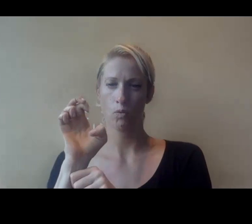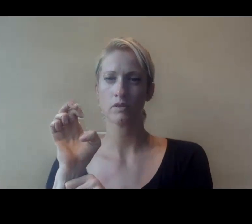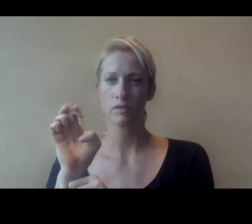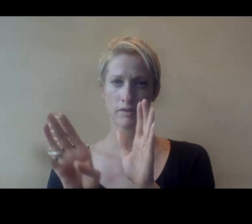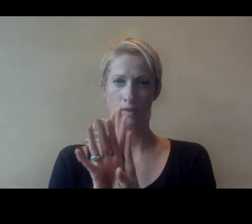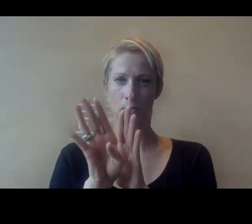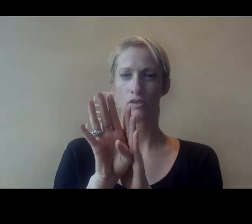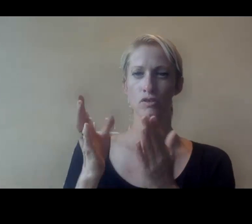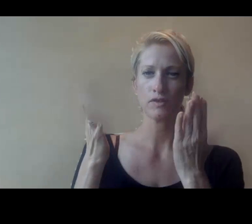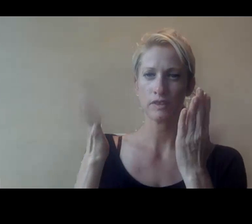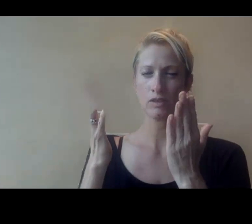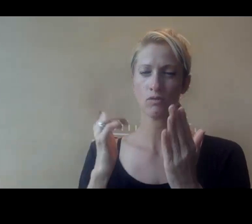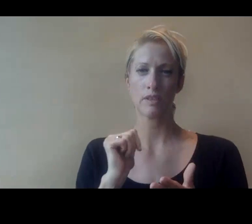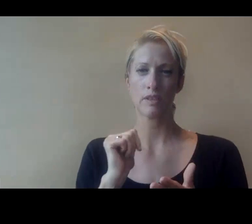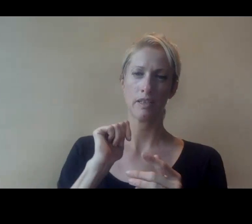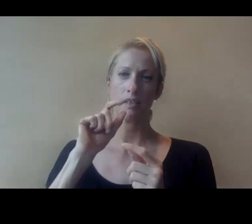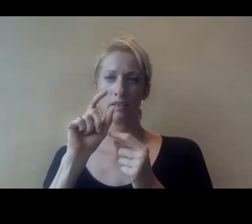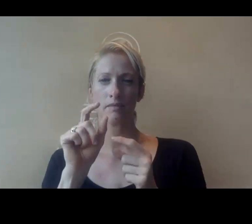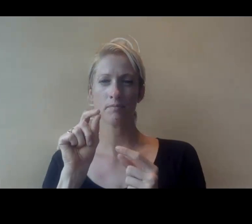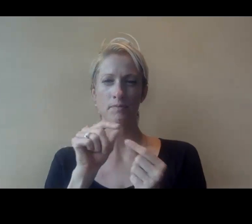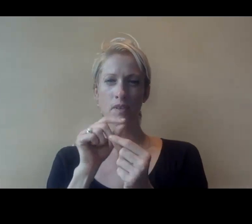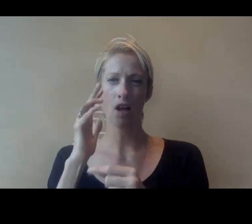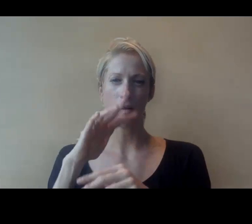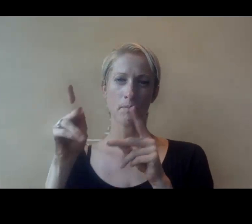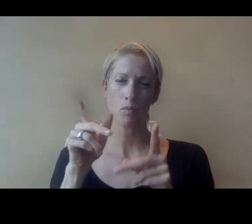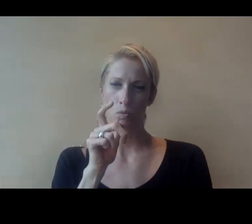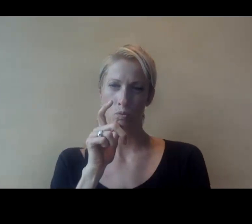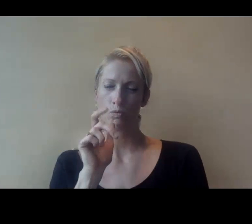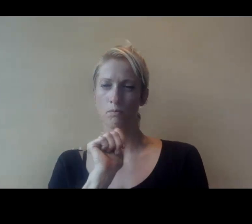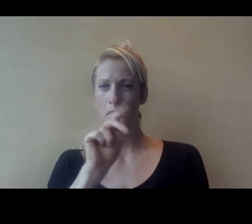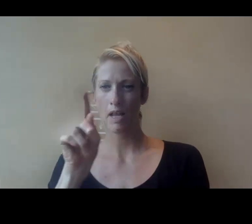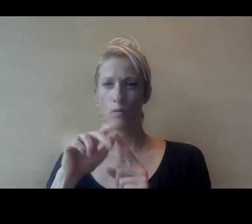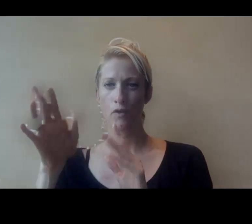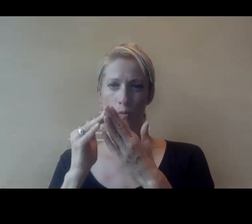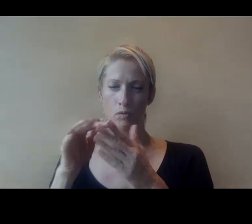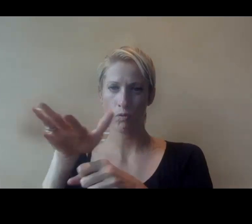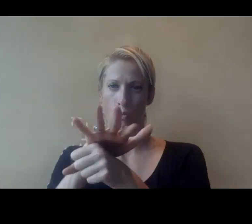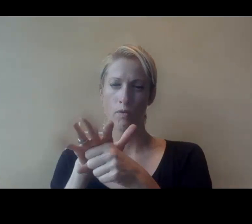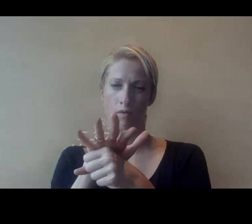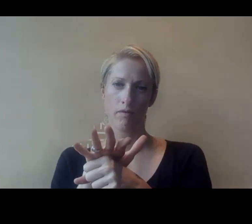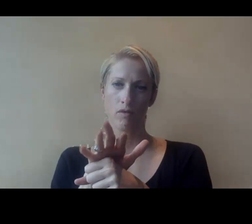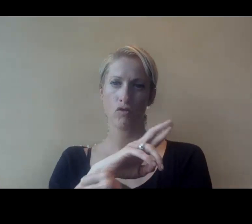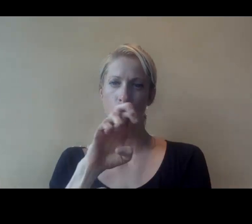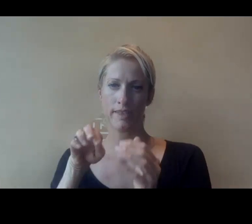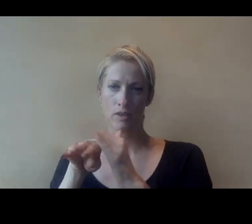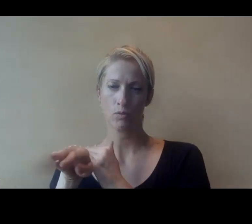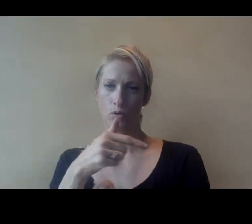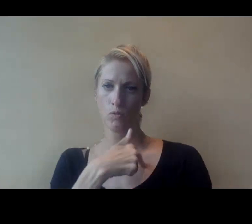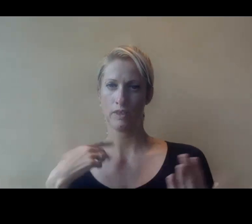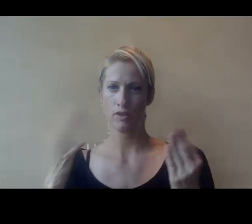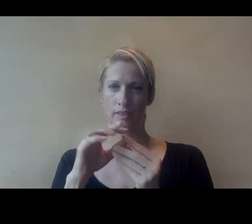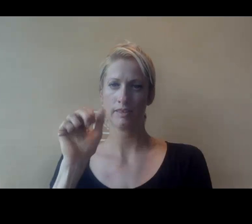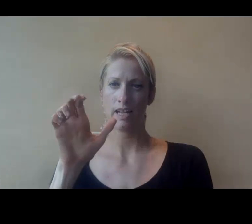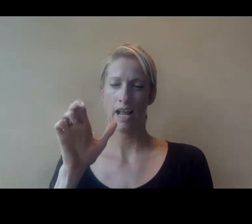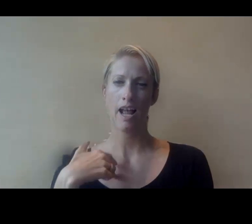professional services specifically for people who are returning to their communities locally in reentry. We in Sacramento, we are one of